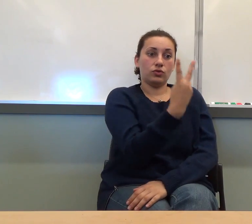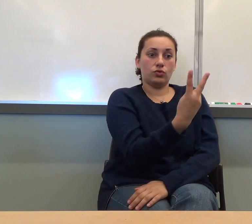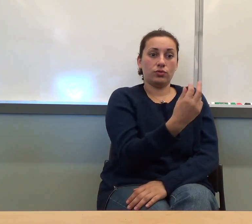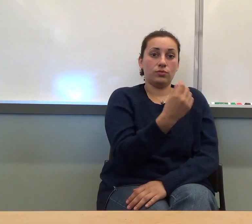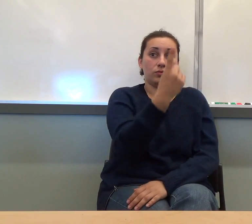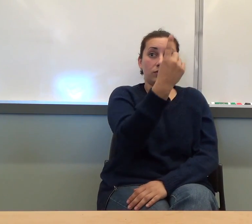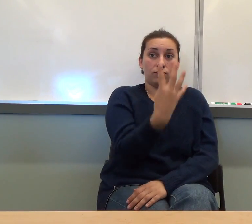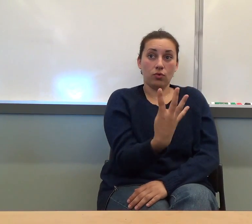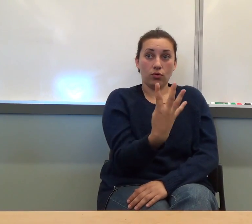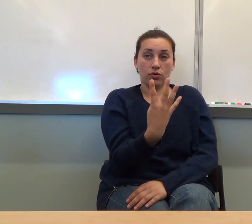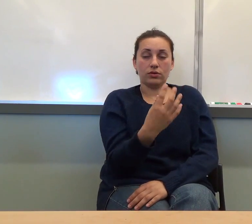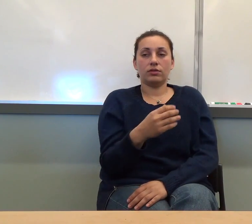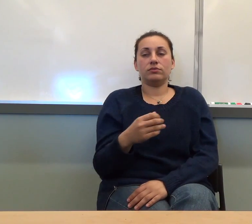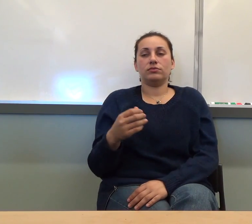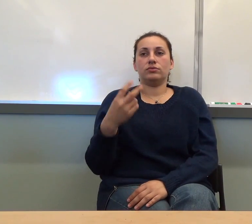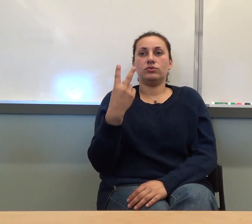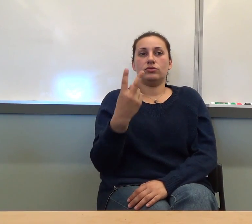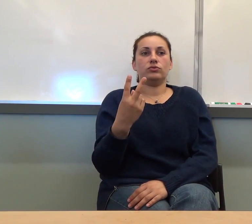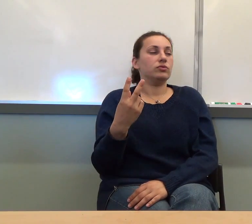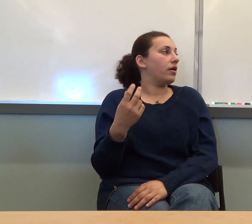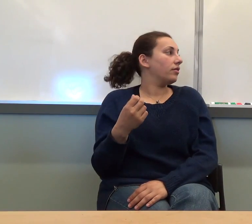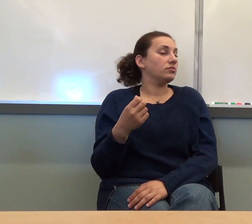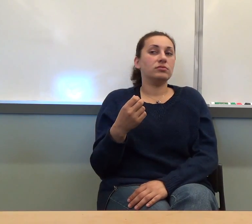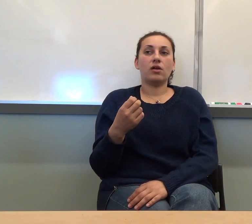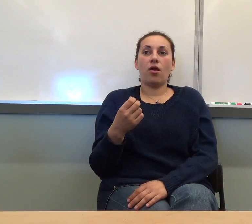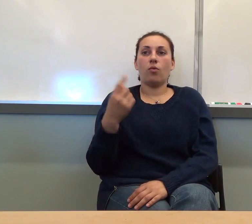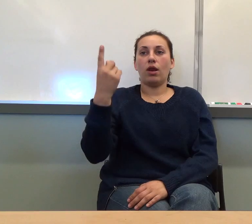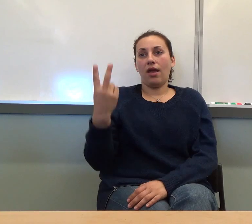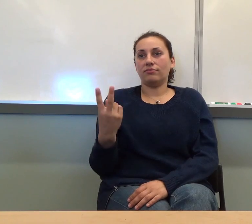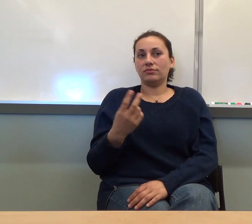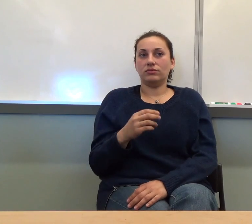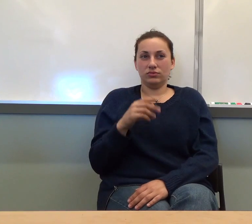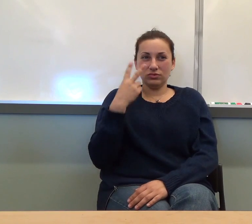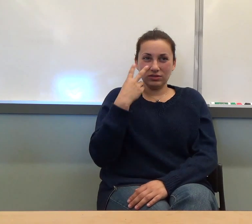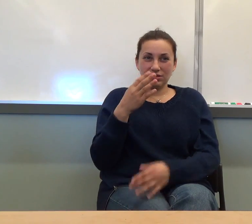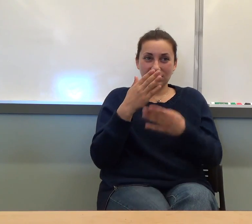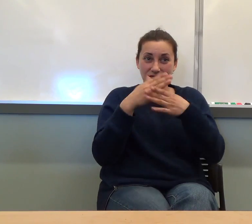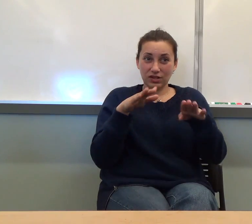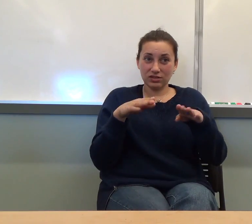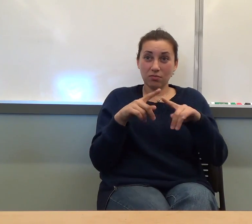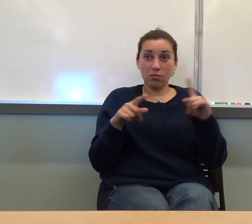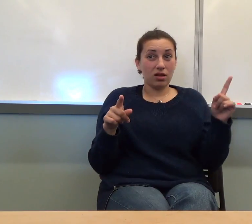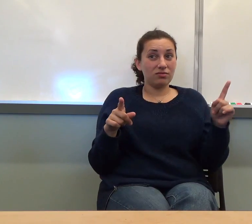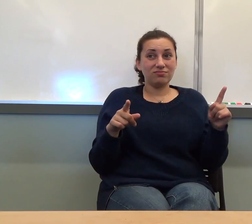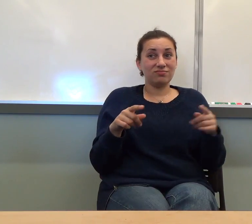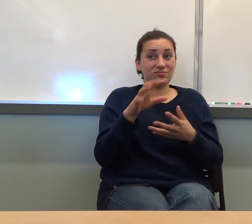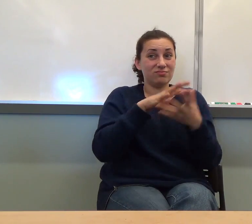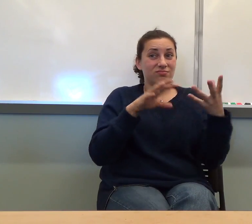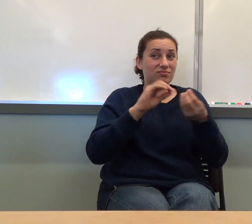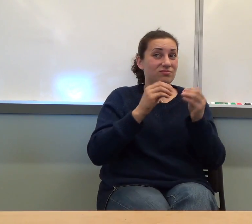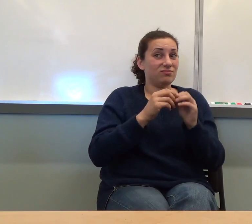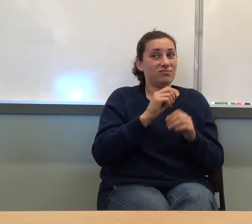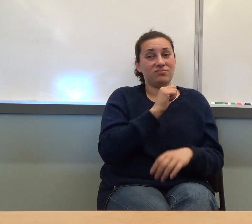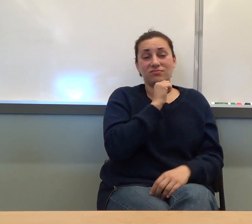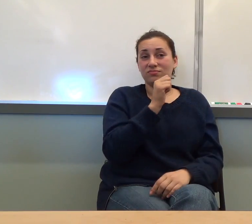1/2. Well, that is a division problem. As you know, we do not divide mixed numbers. So we convert to